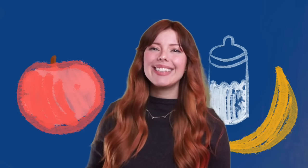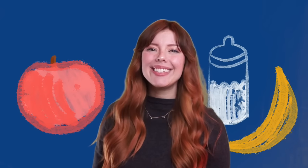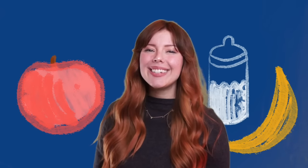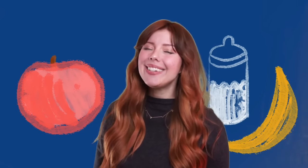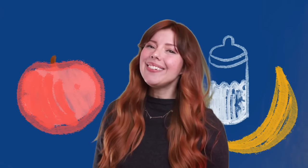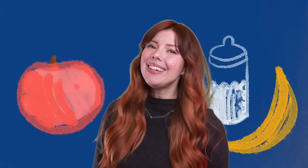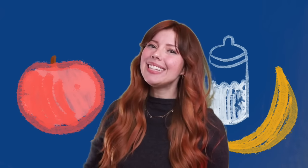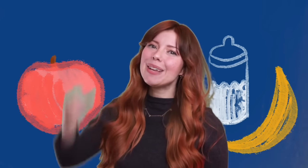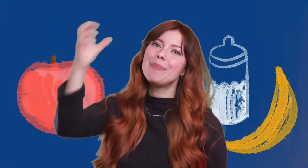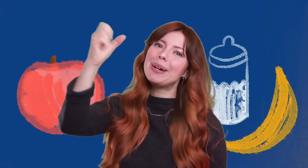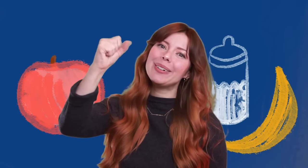Do you need some milk?